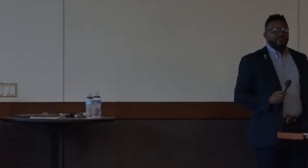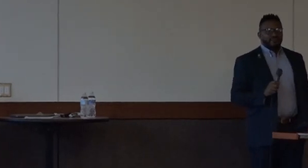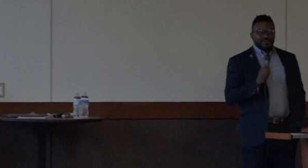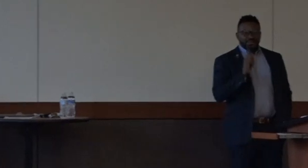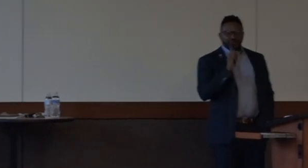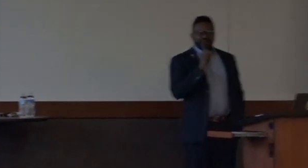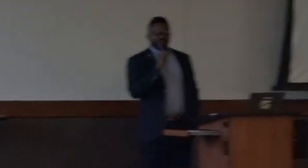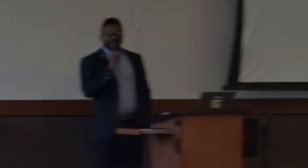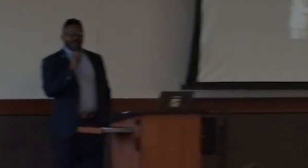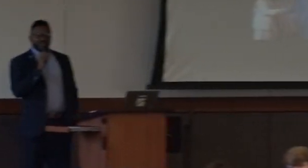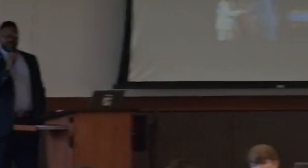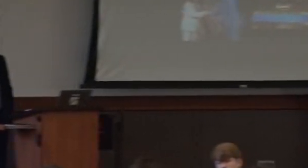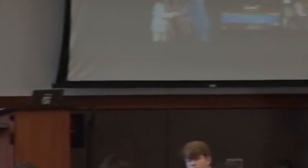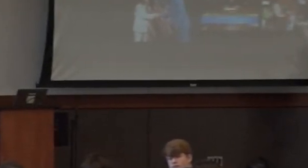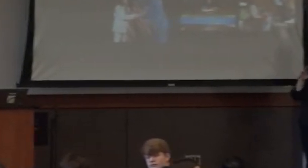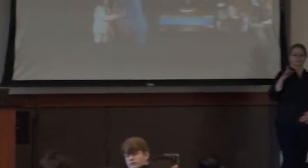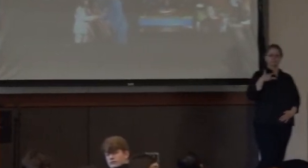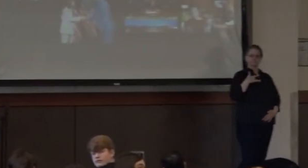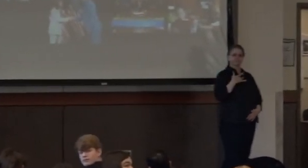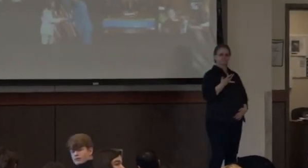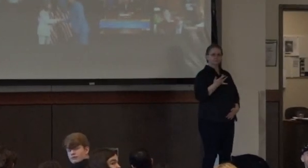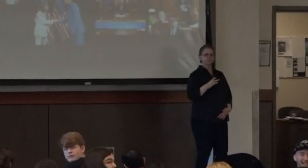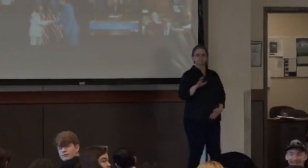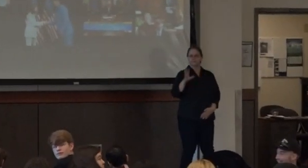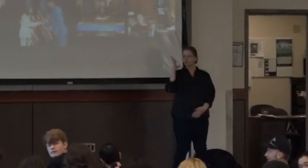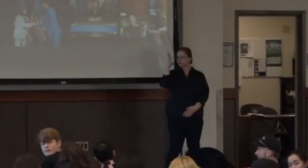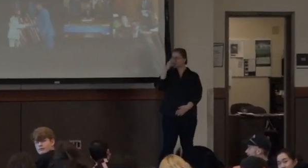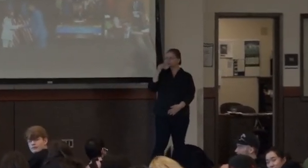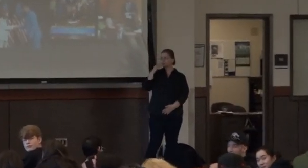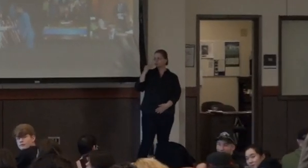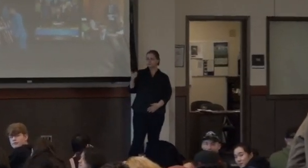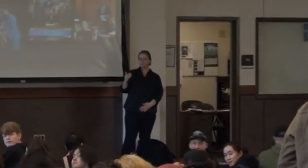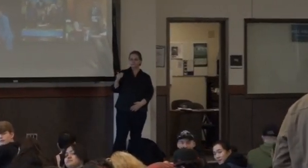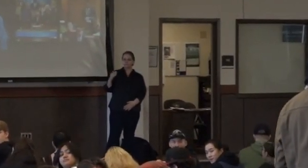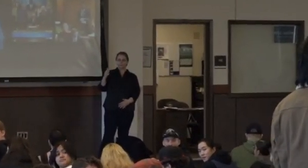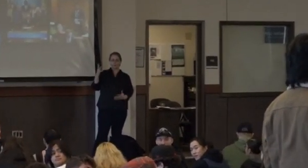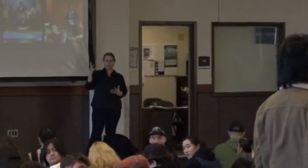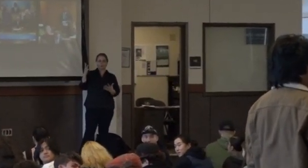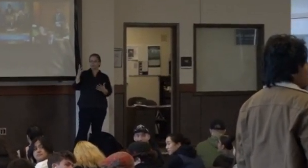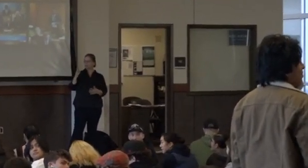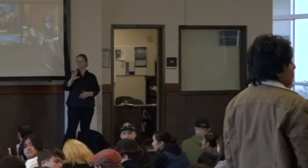Hello? Hey. Hey, how's it going? Pretty good. So, you talked